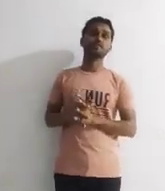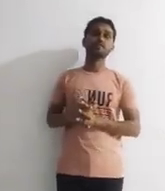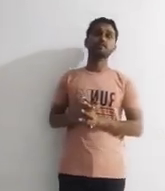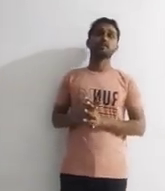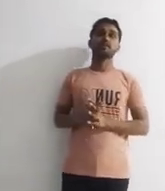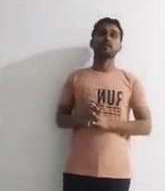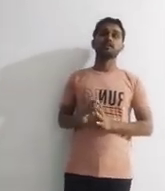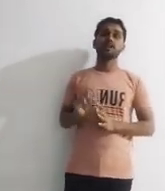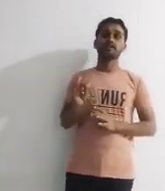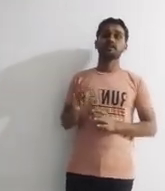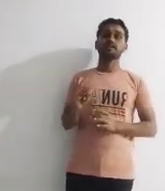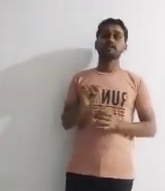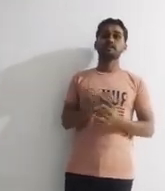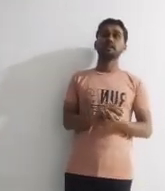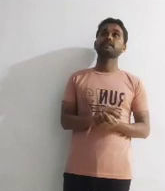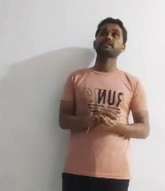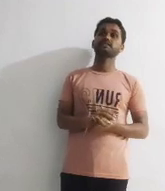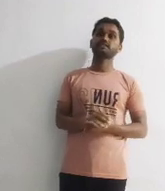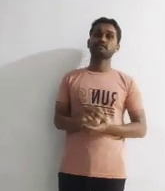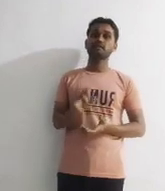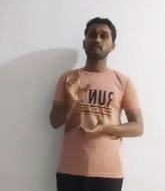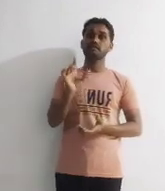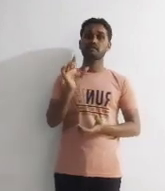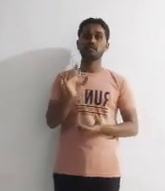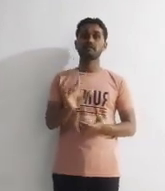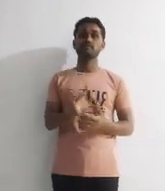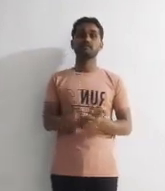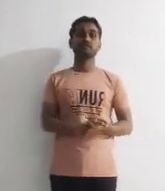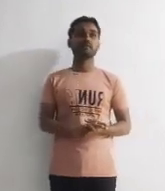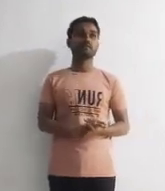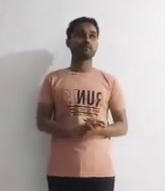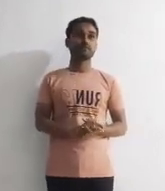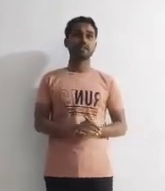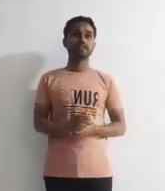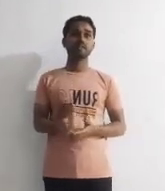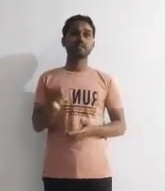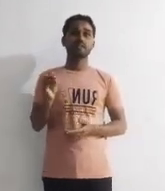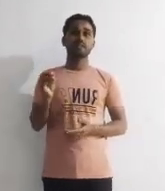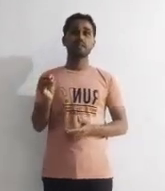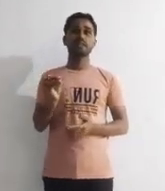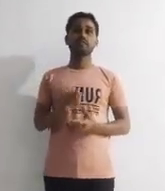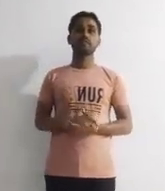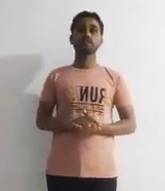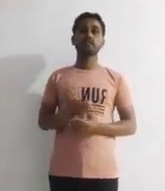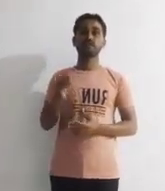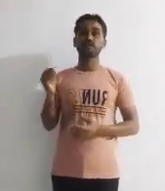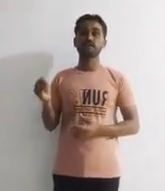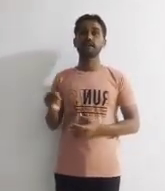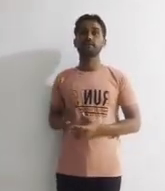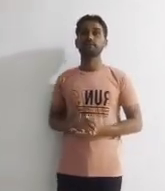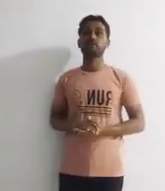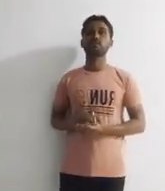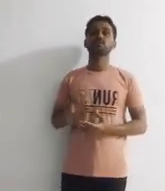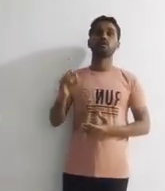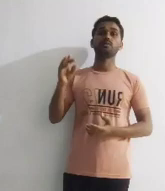concept, that in that case the some threads are waiting for the particular time, or of